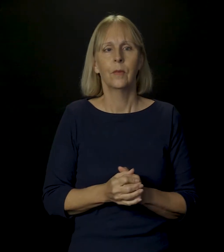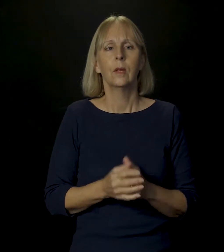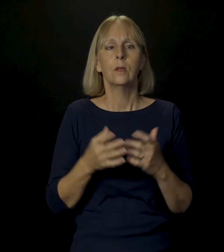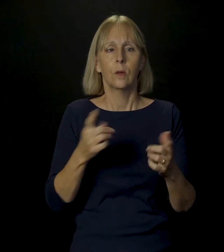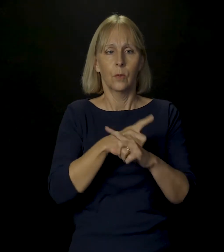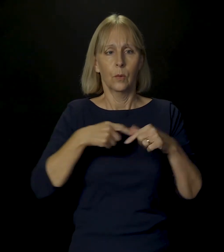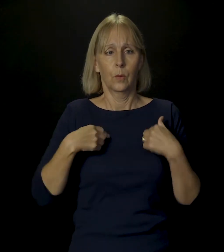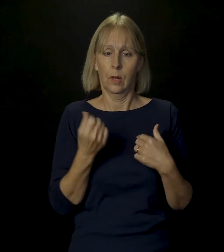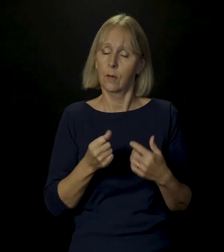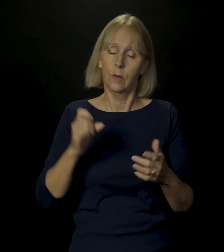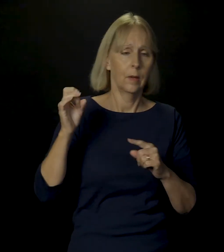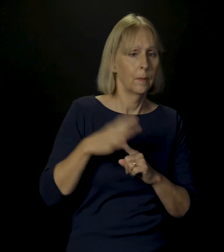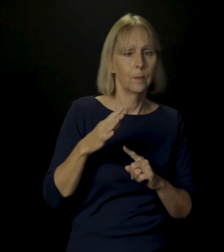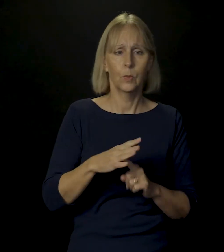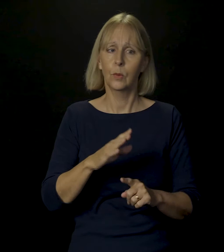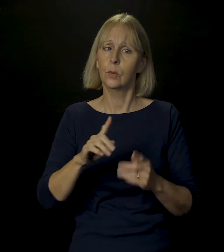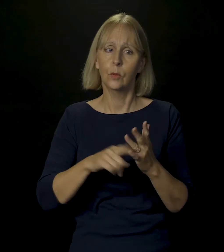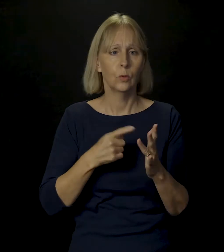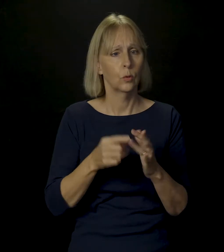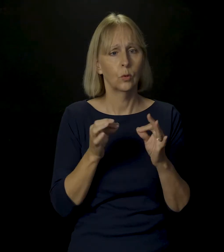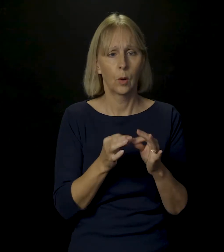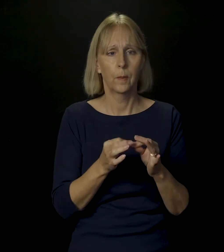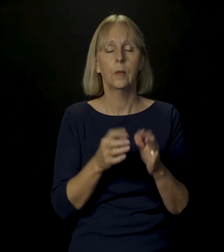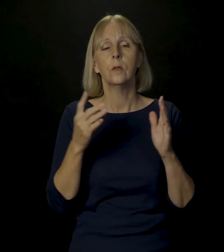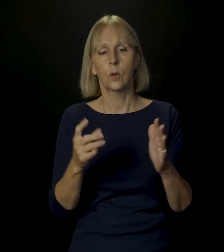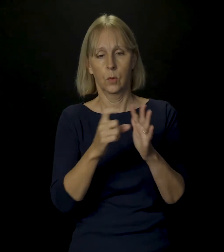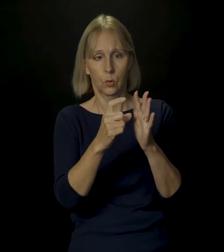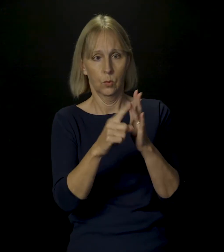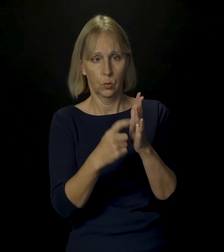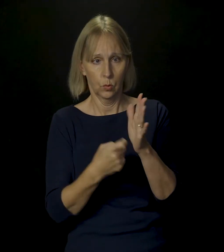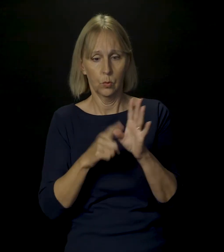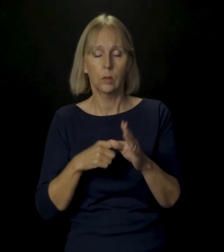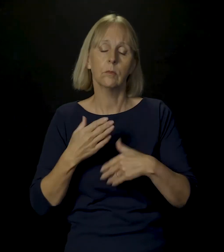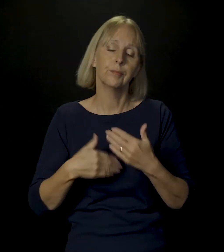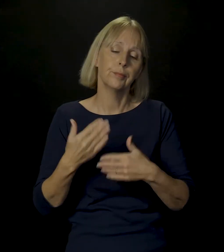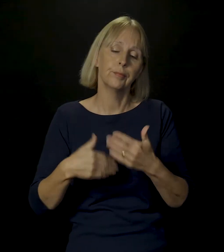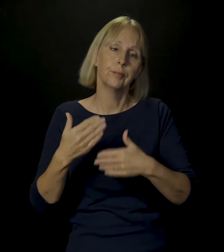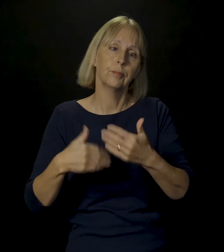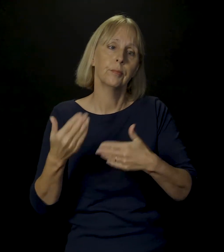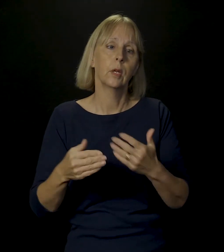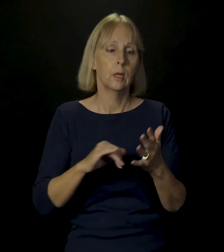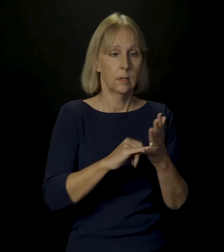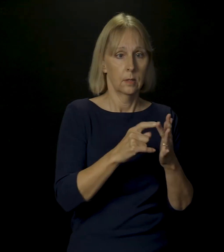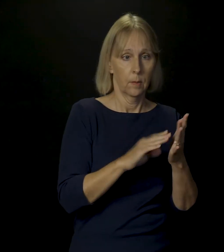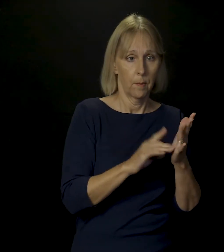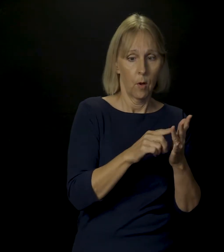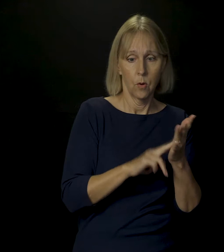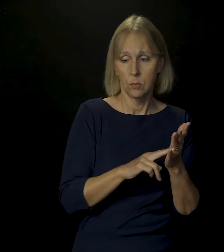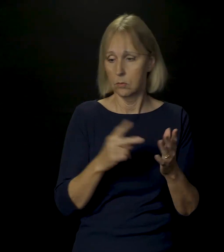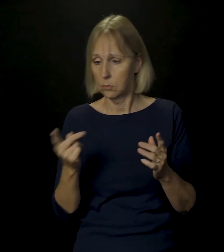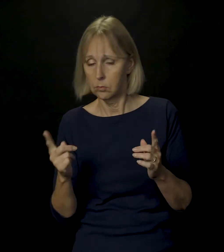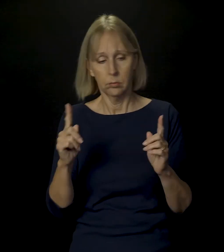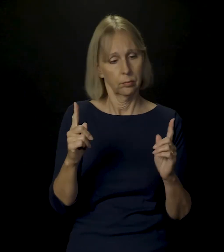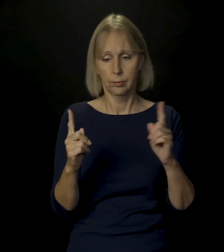And we have a very Important job to do So back to Dori As the weeks And months went on As Simone and Dori